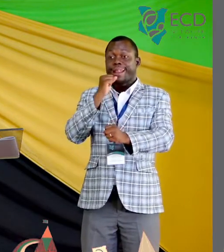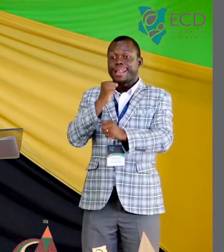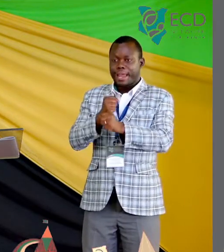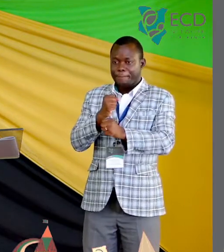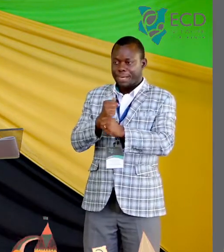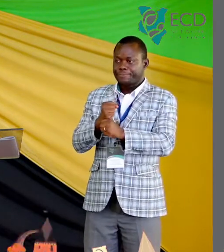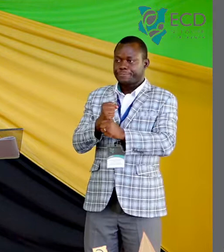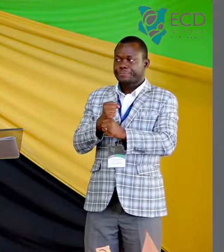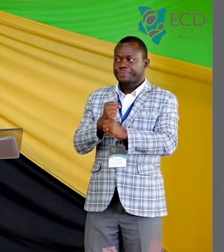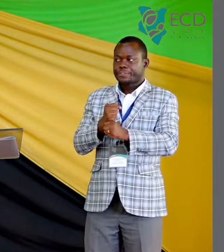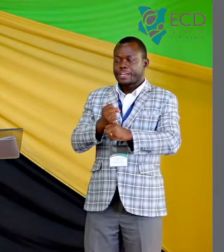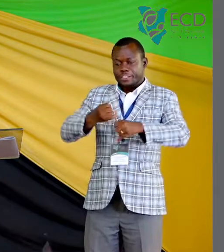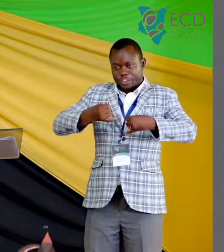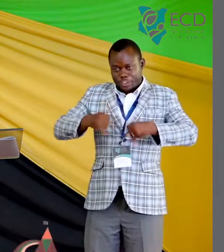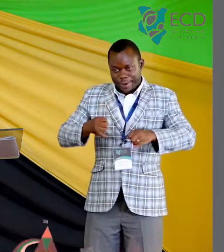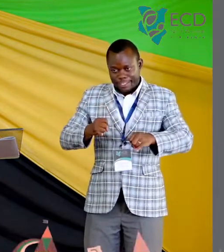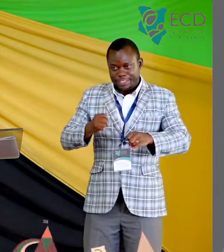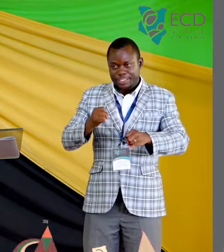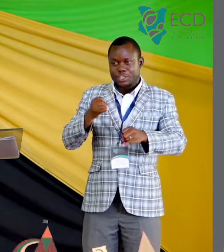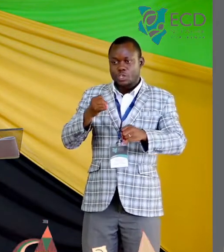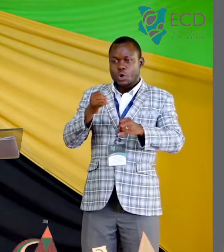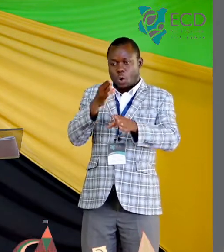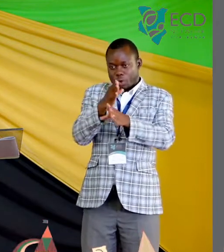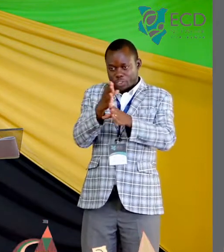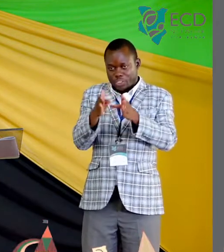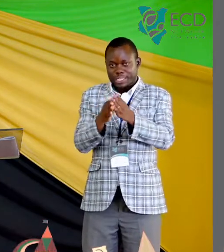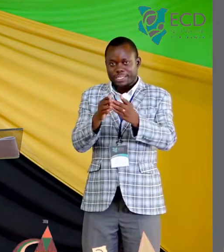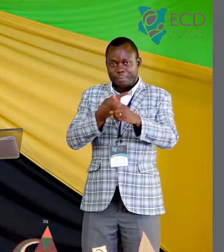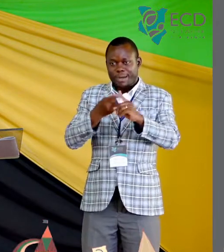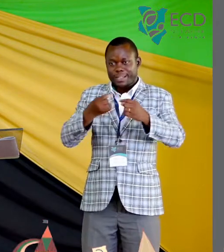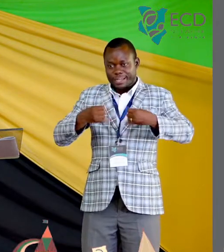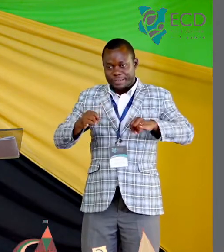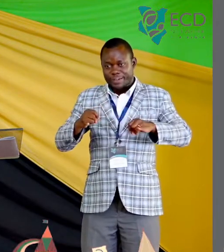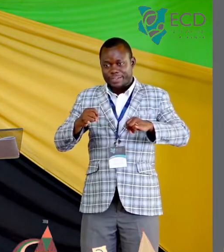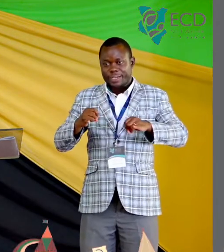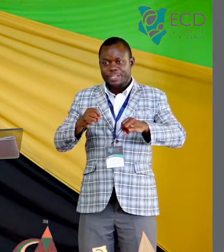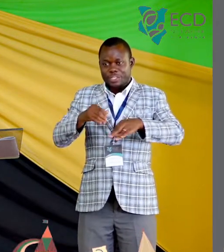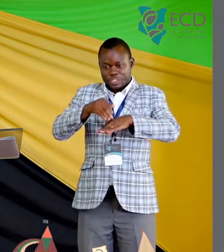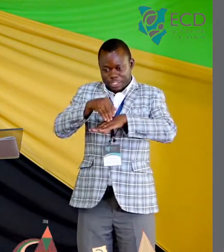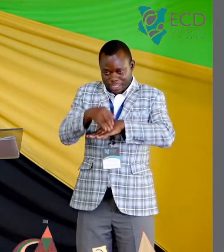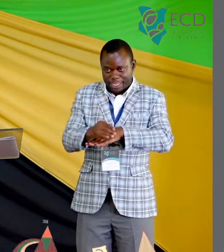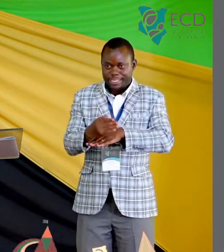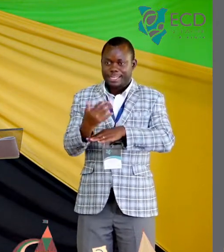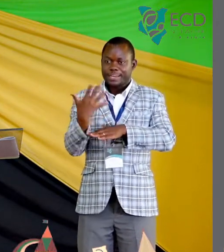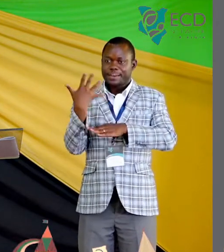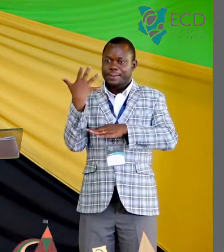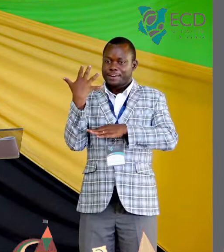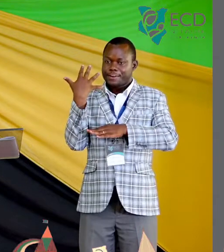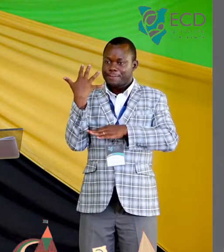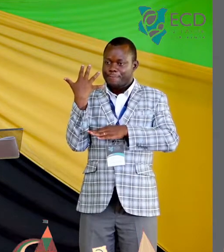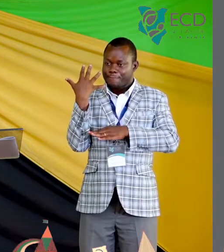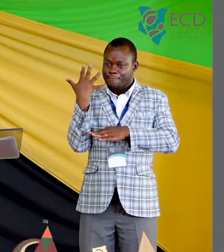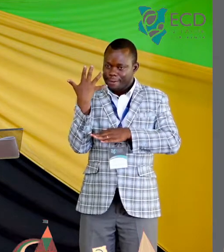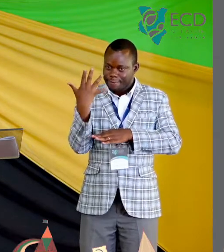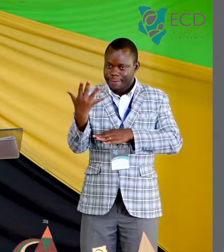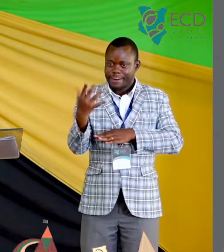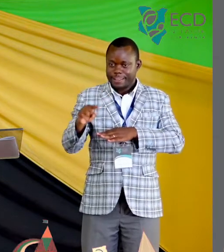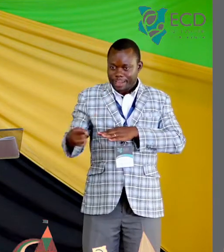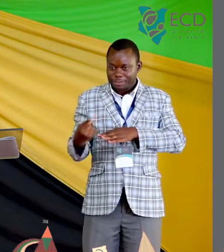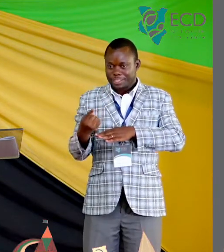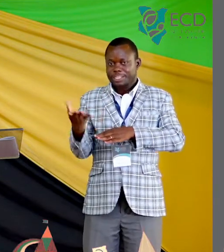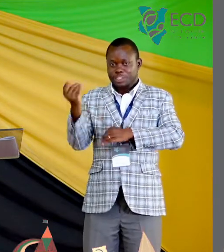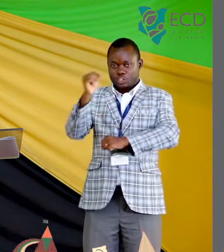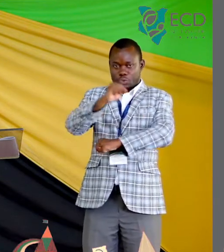contracting and it was not working for us. So we usually send around 500,000 to schools, and then we entice, we